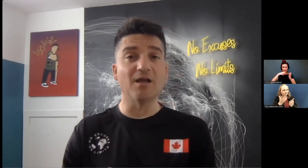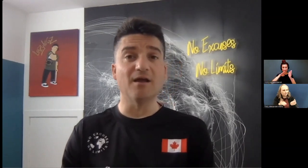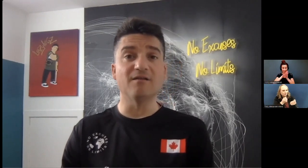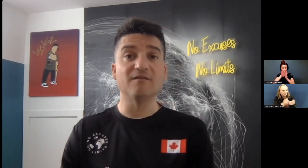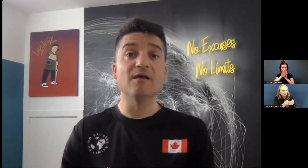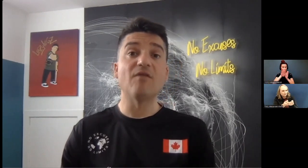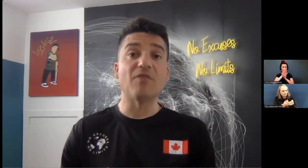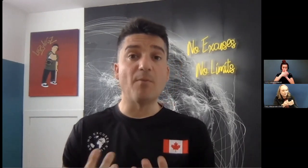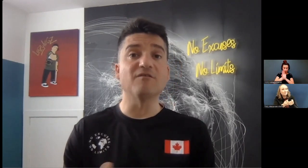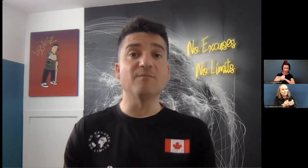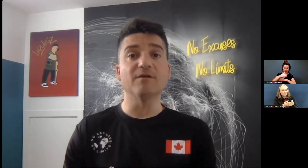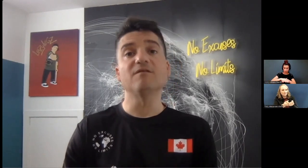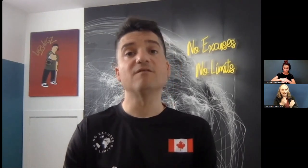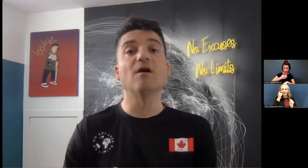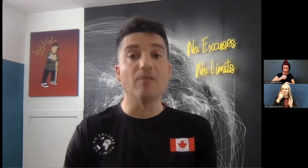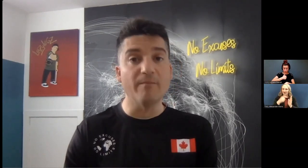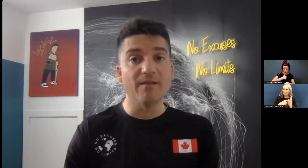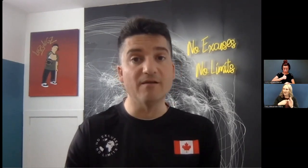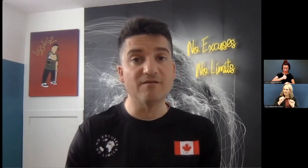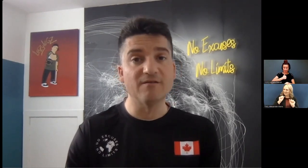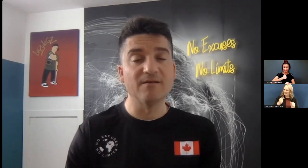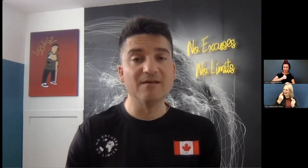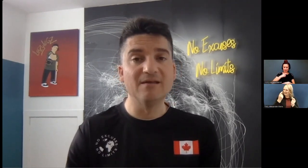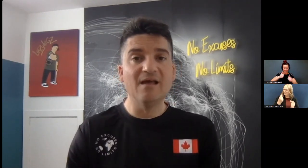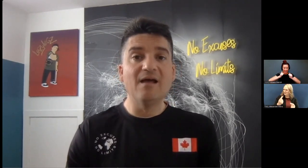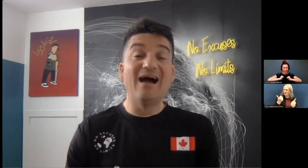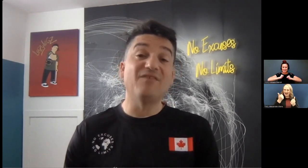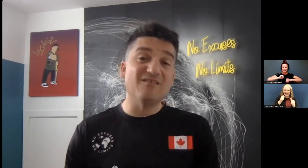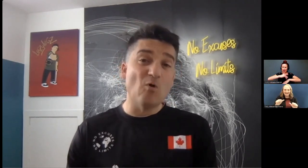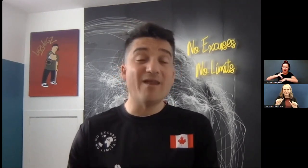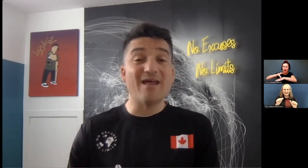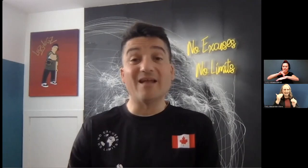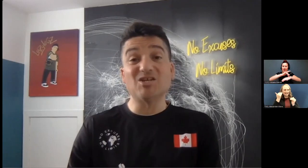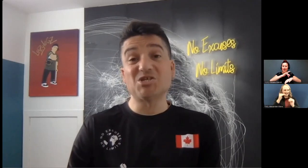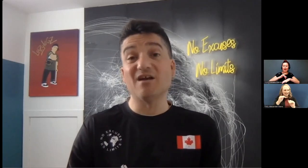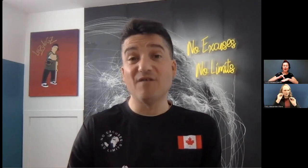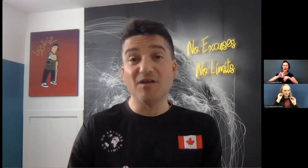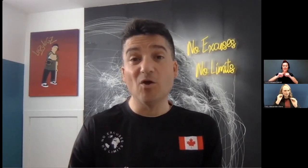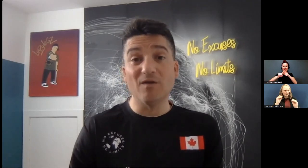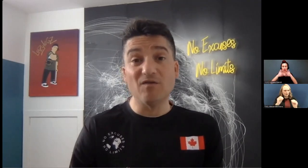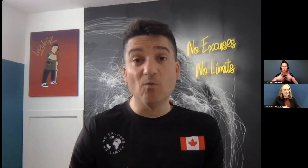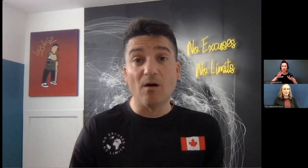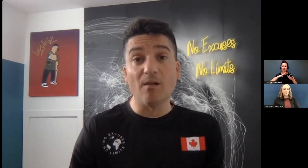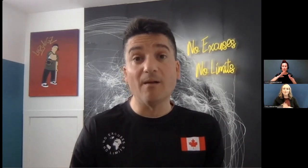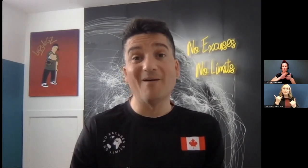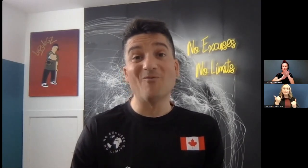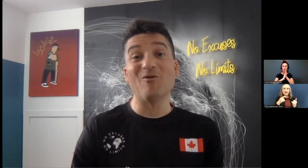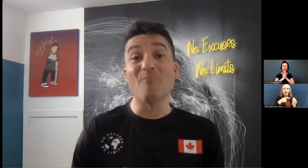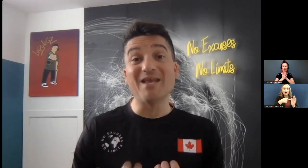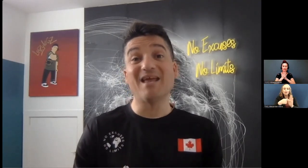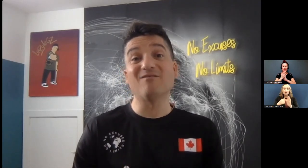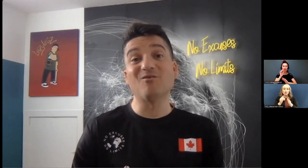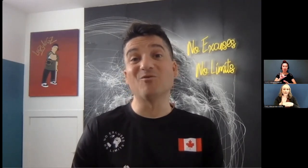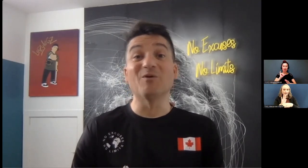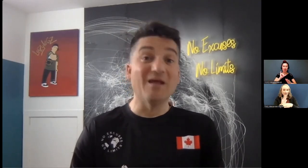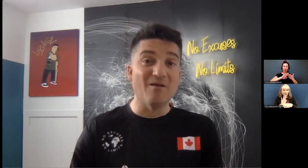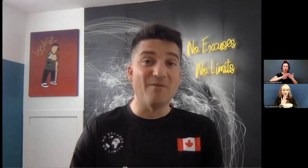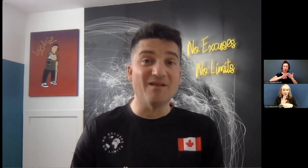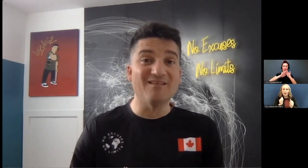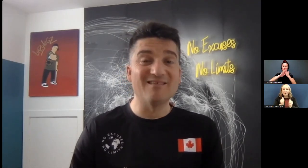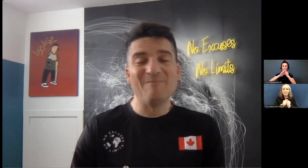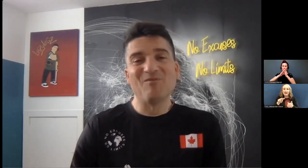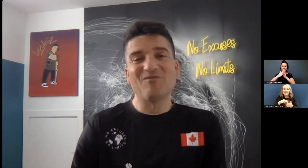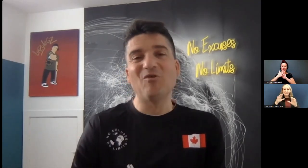when you'll recognize that the possibilities are limitless. At this moment, I'd like to share a video with you all, with my dance crew,